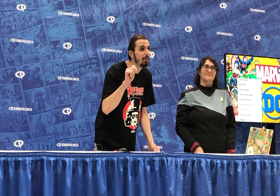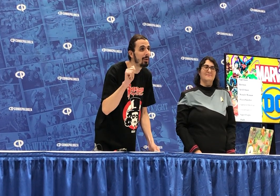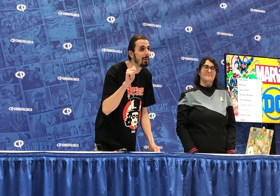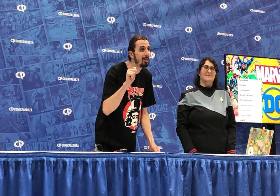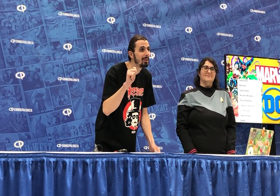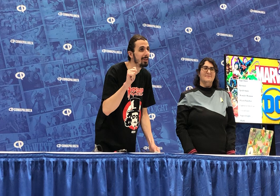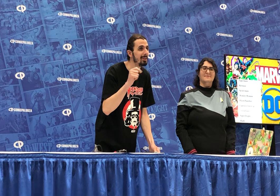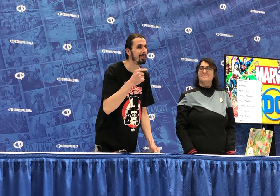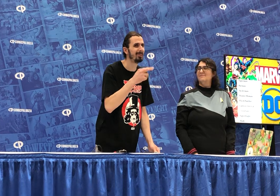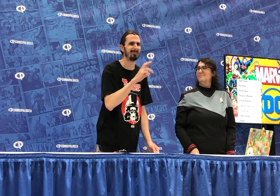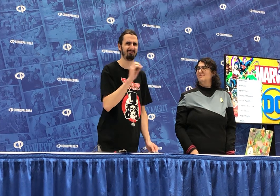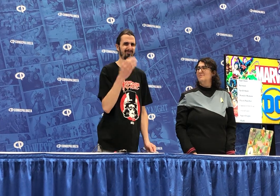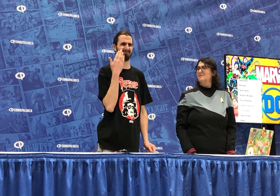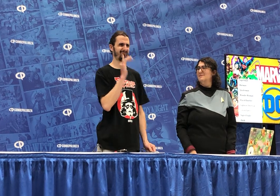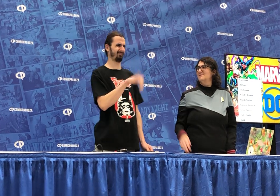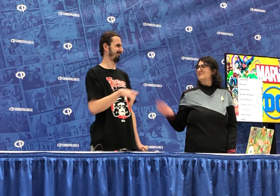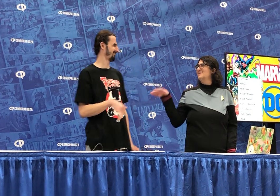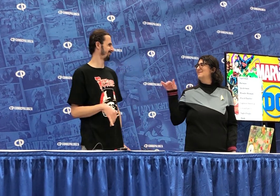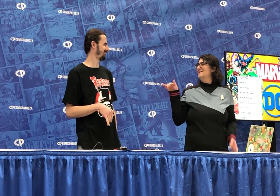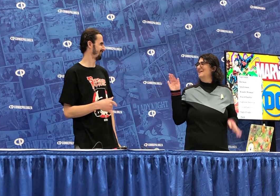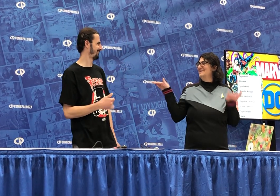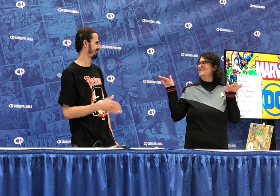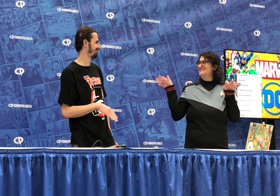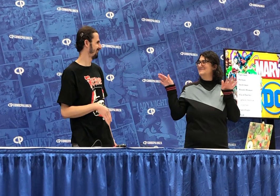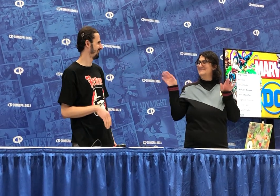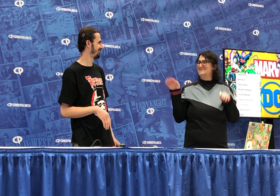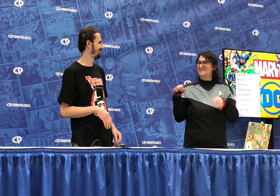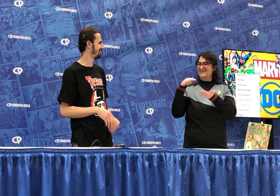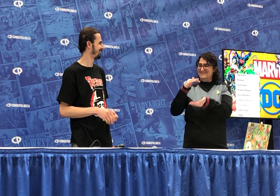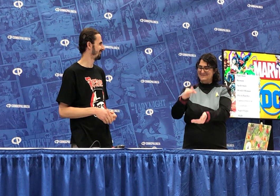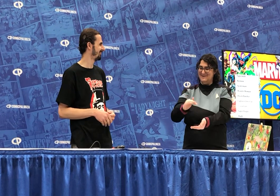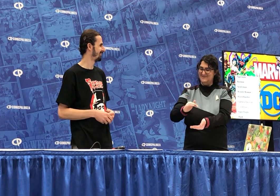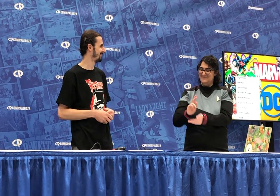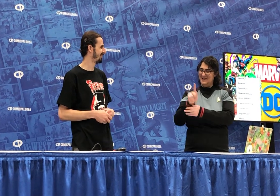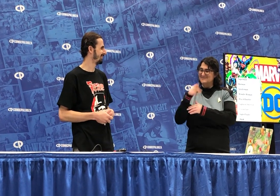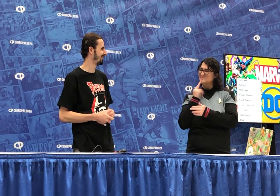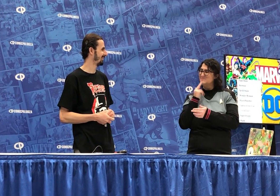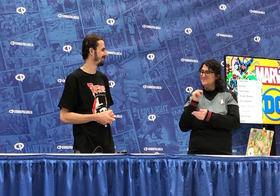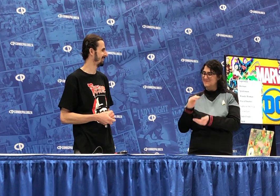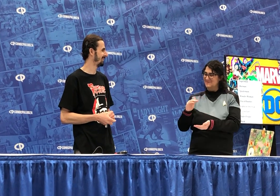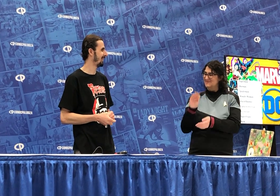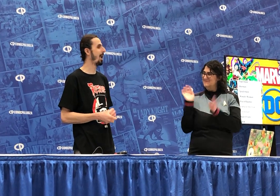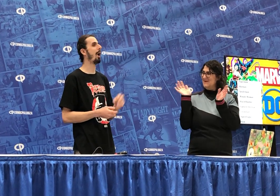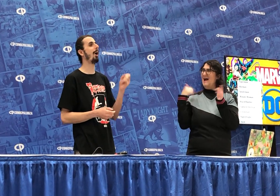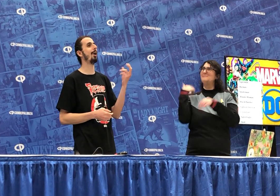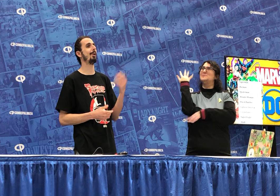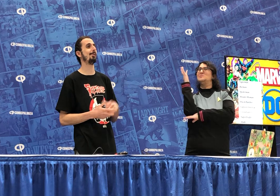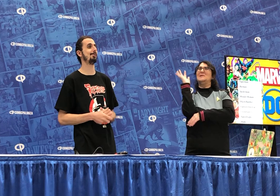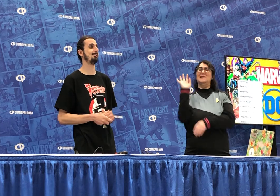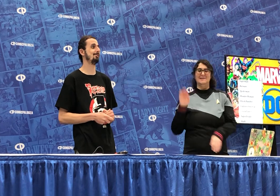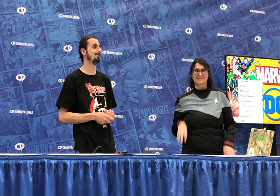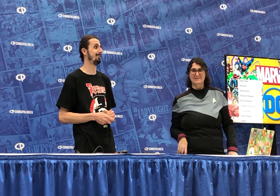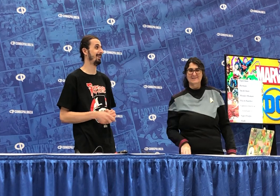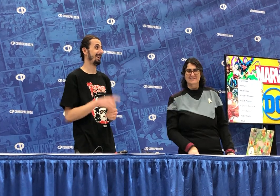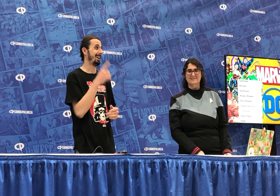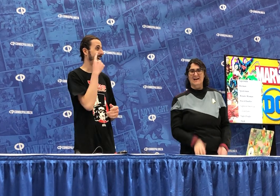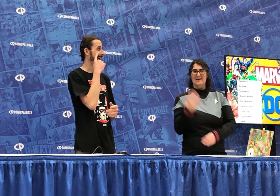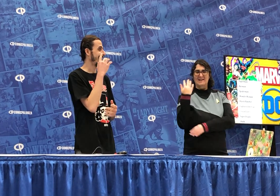What's your sign for Groot? I don't know. Oh, I've seen something. Like he's small? I don't know. He's like a tree.